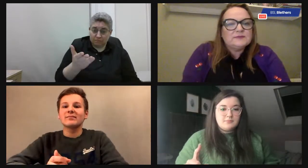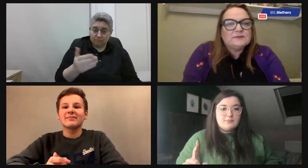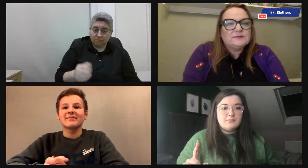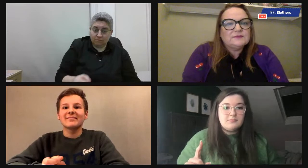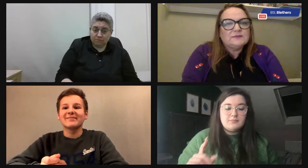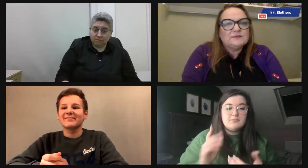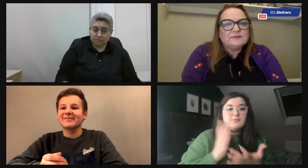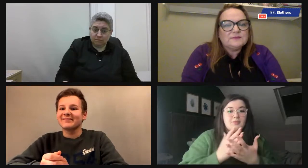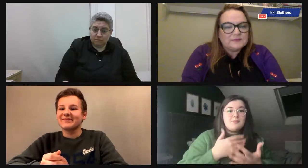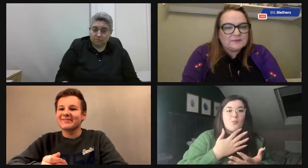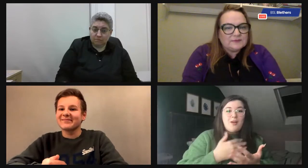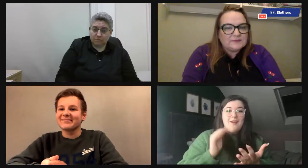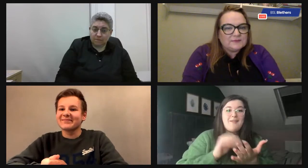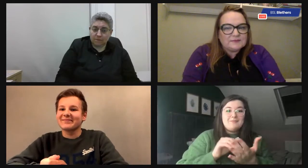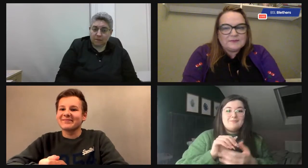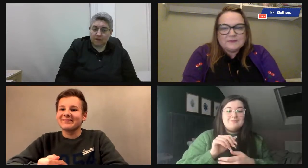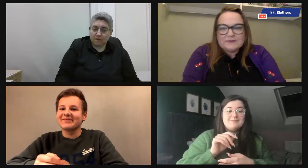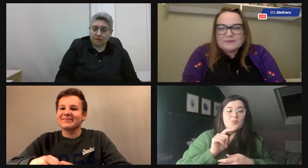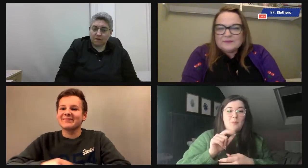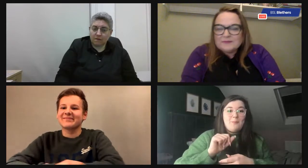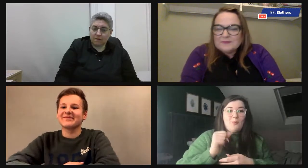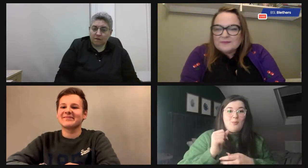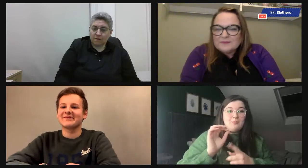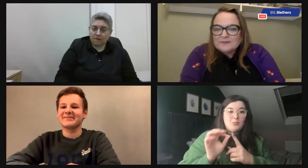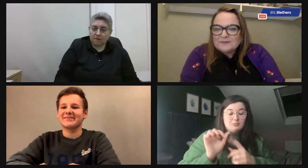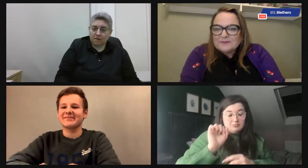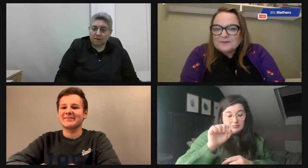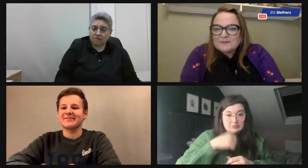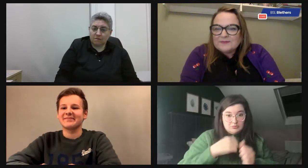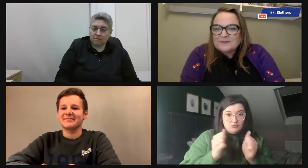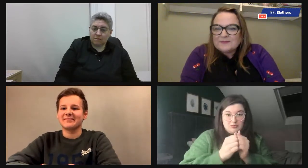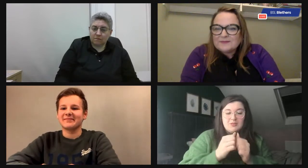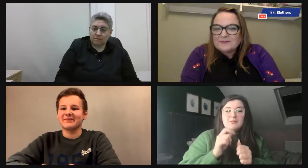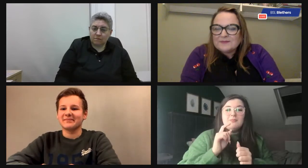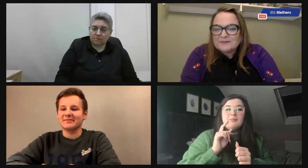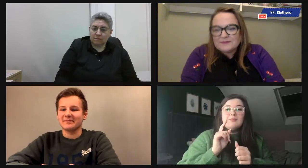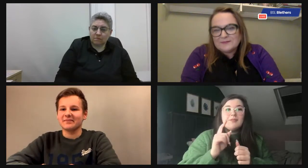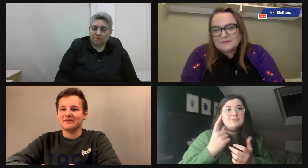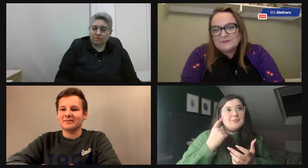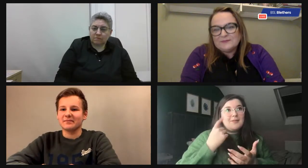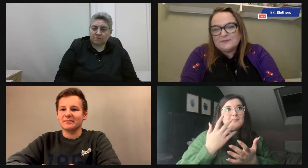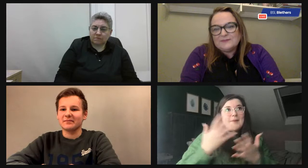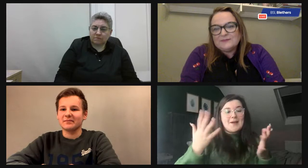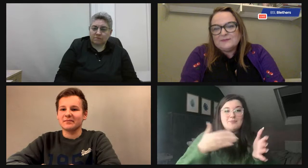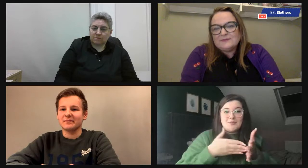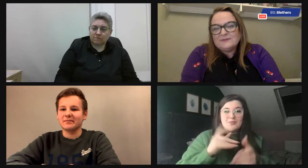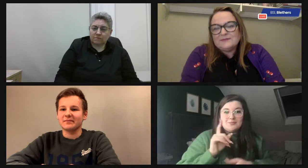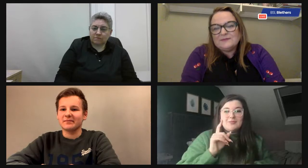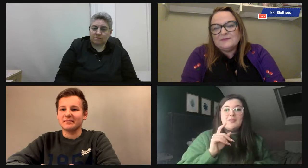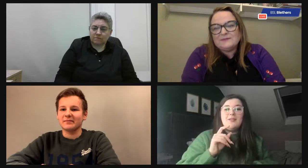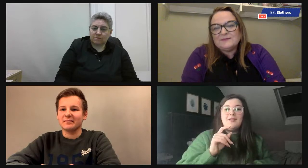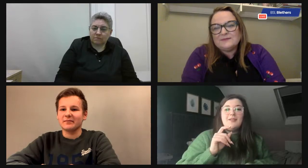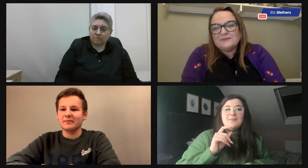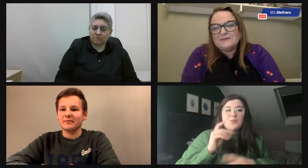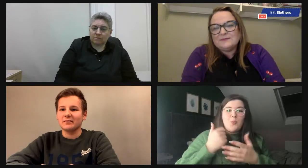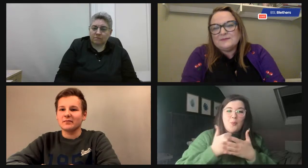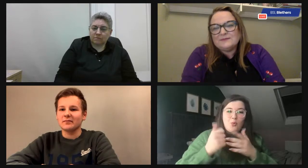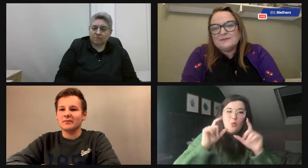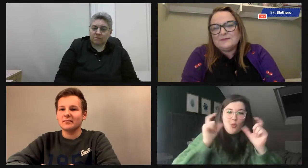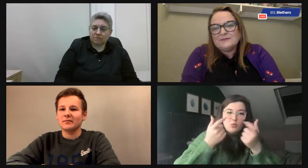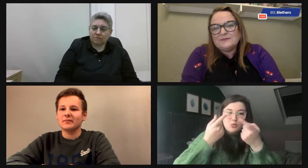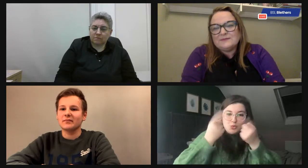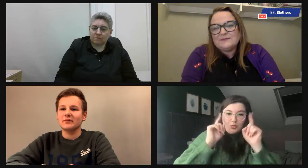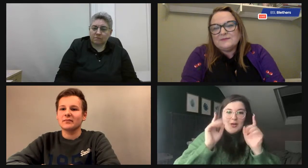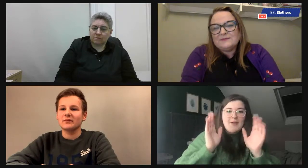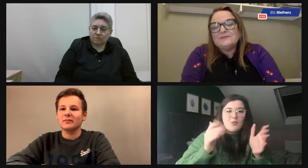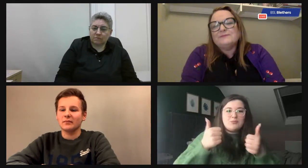work with better. That's what I'd love to see. okay, thank you. Erin wants to come back to you. Moira, you've raised an amazing point. One of the